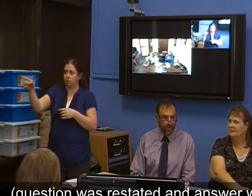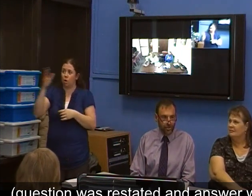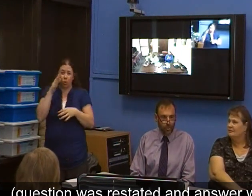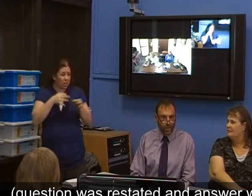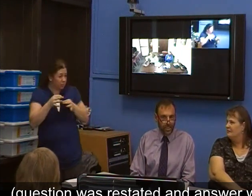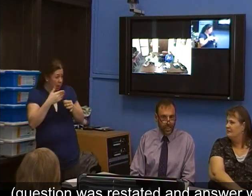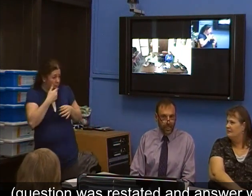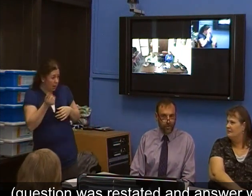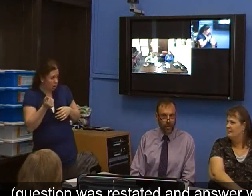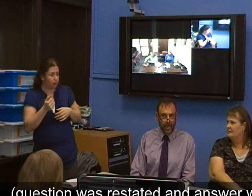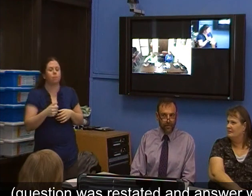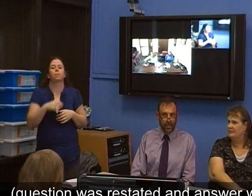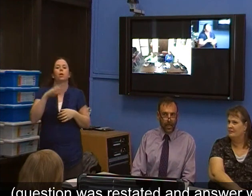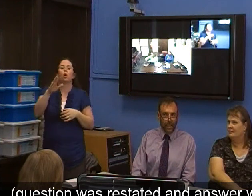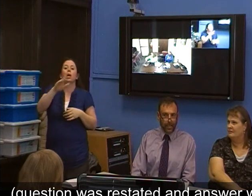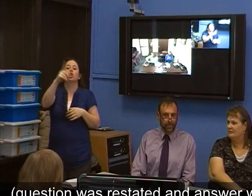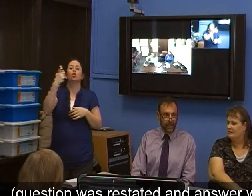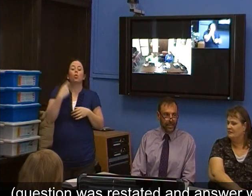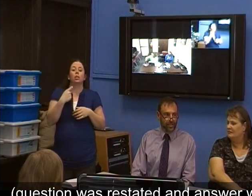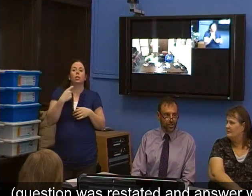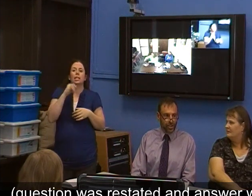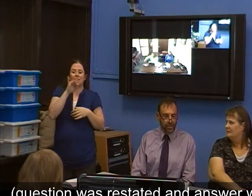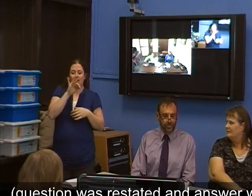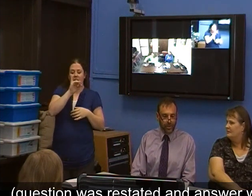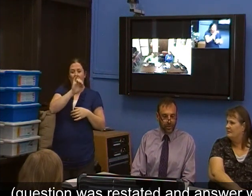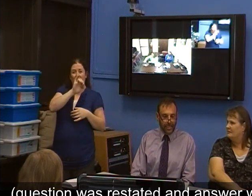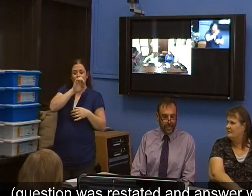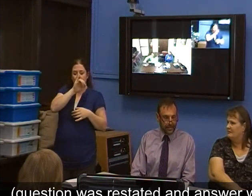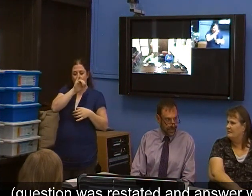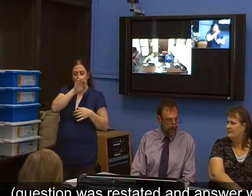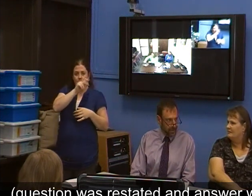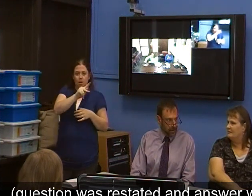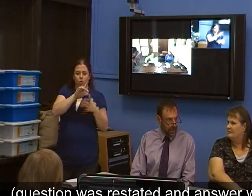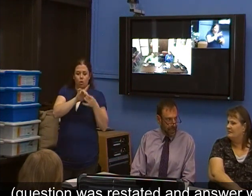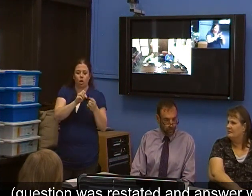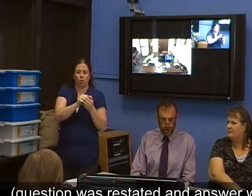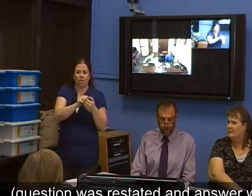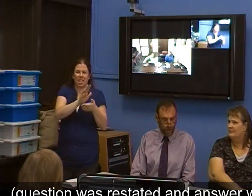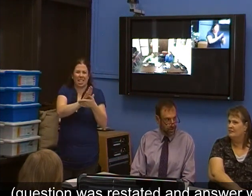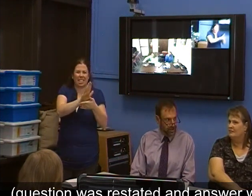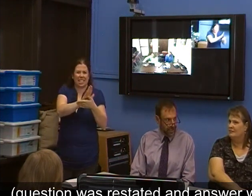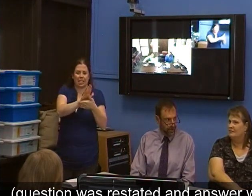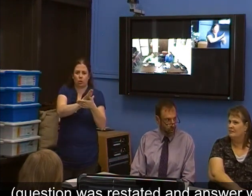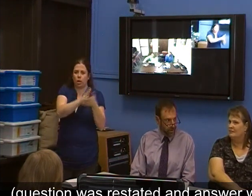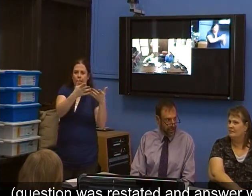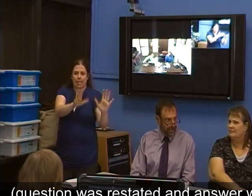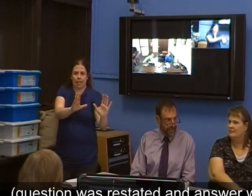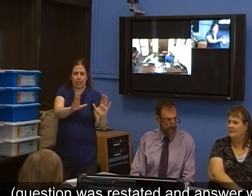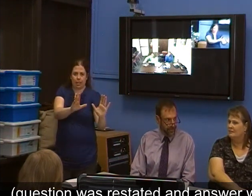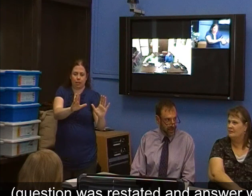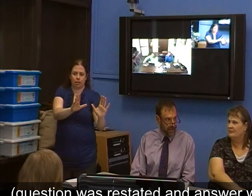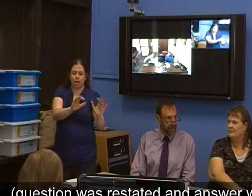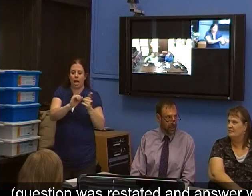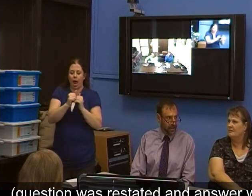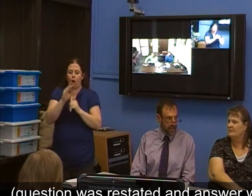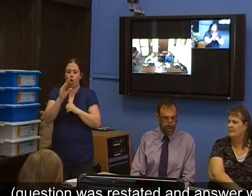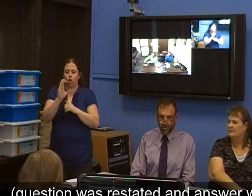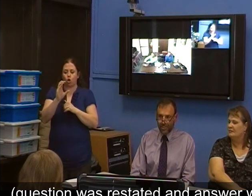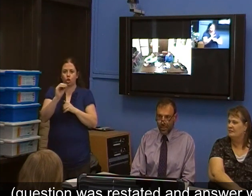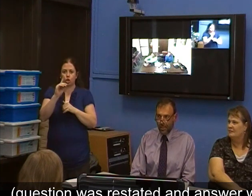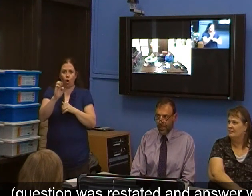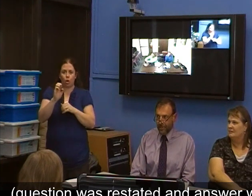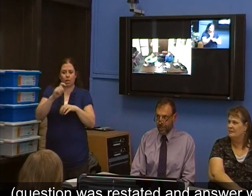was, if you have an IEP that's just purely academic, how would you code the time working on the IEP? And the answer is